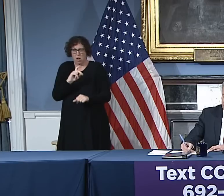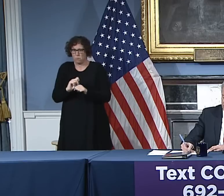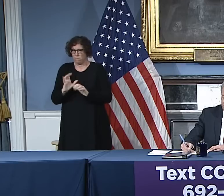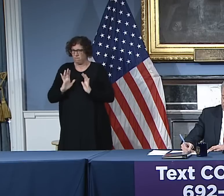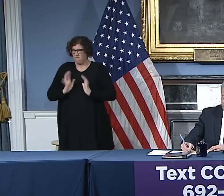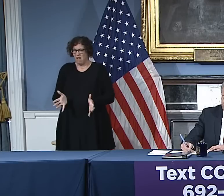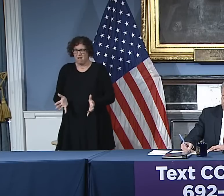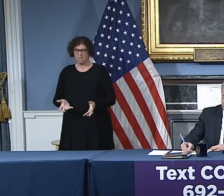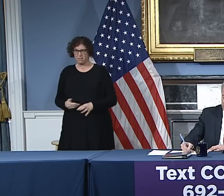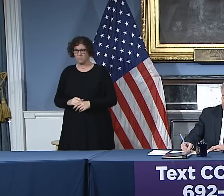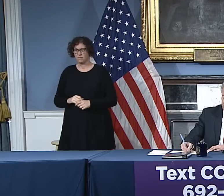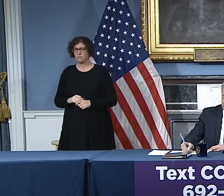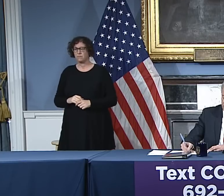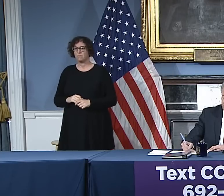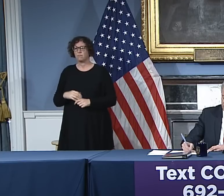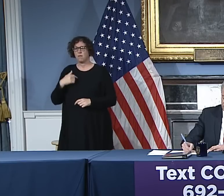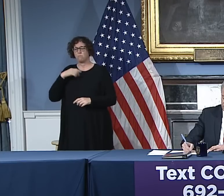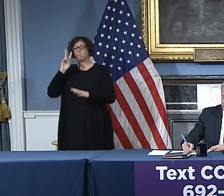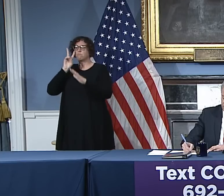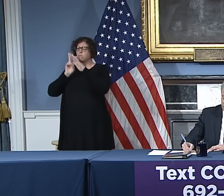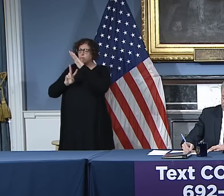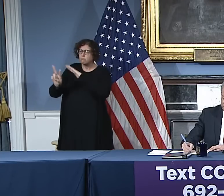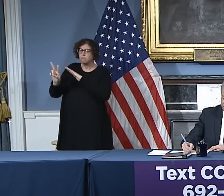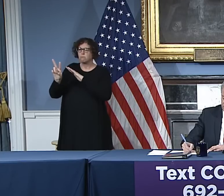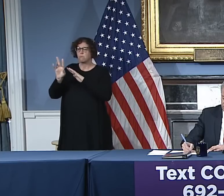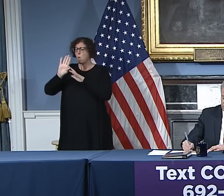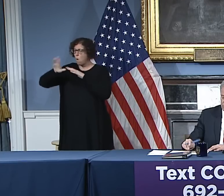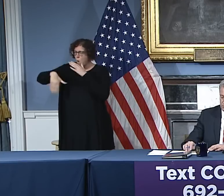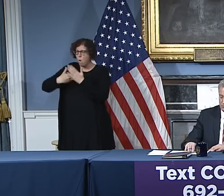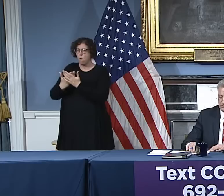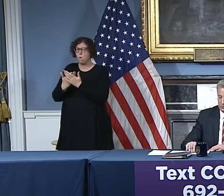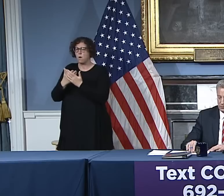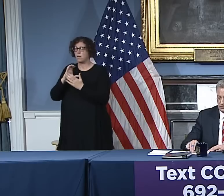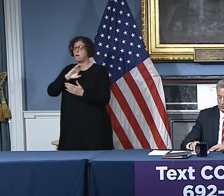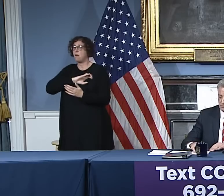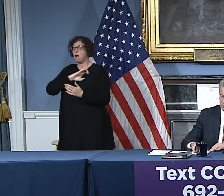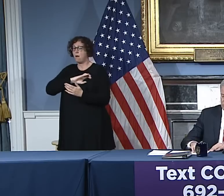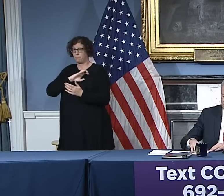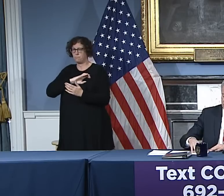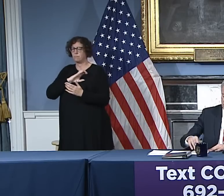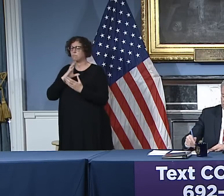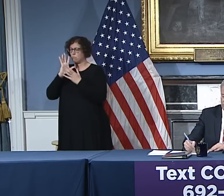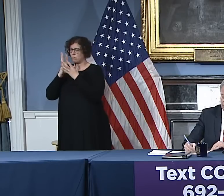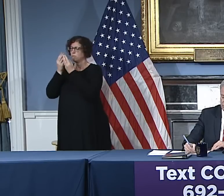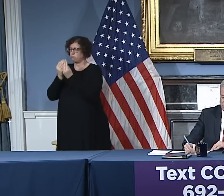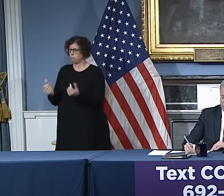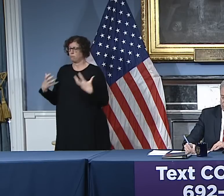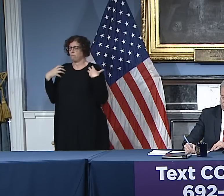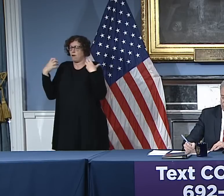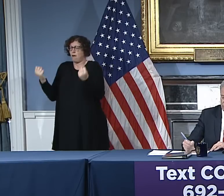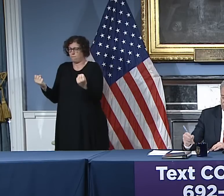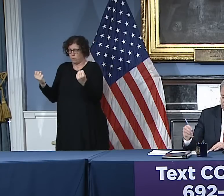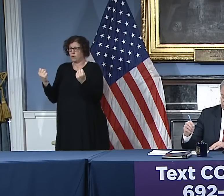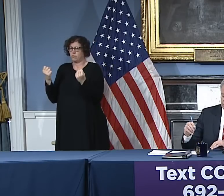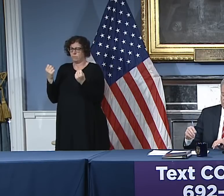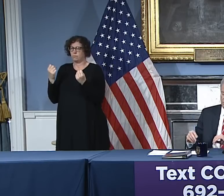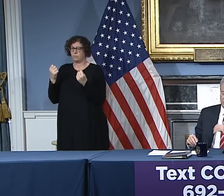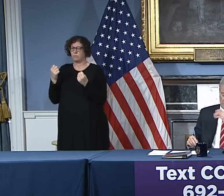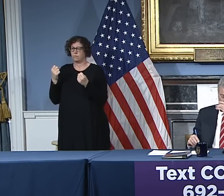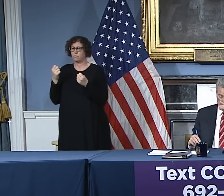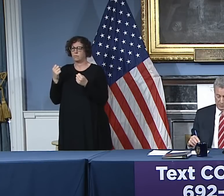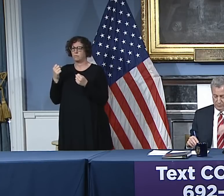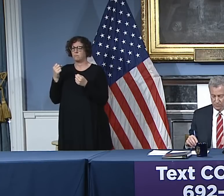reasons. But I think, again, we're in good shape. Of the now 98, I think there's 3 that remain